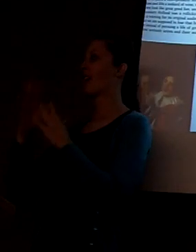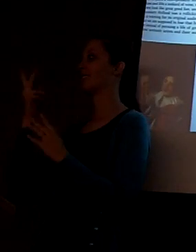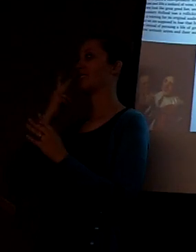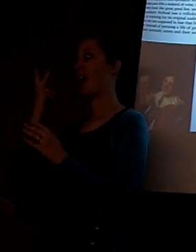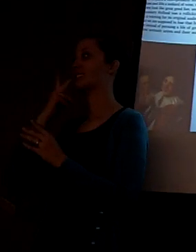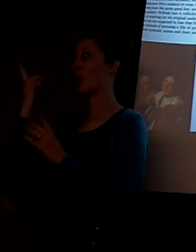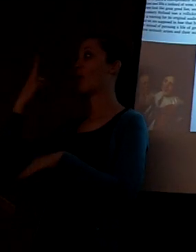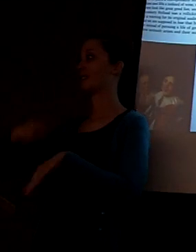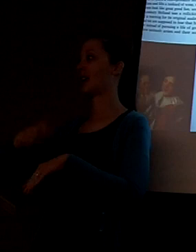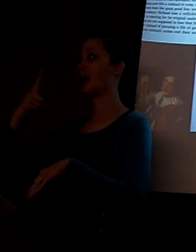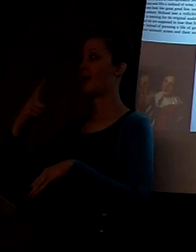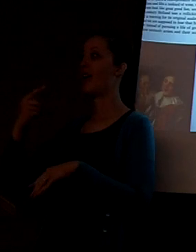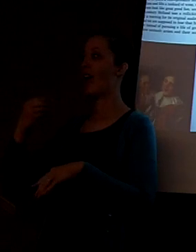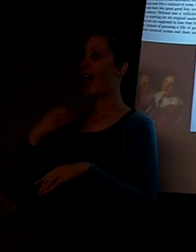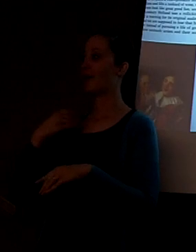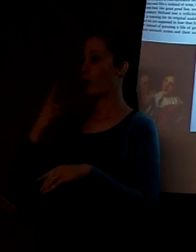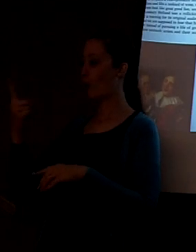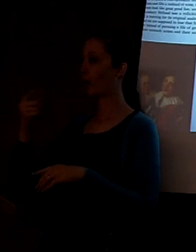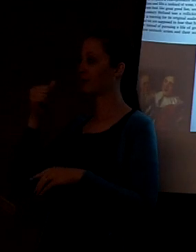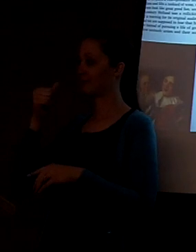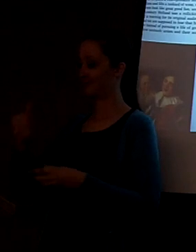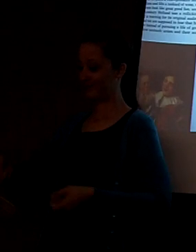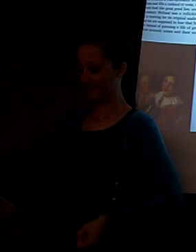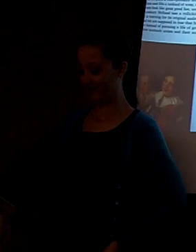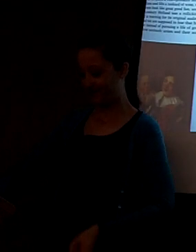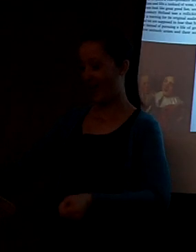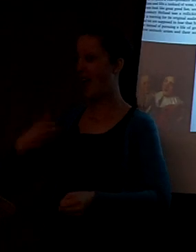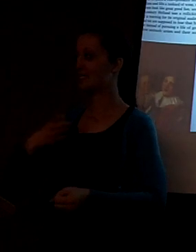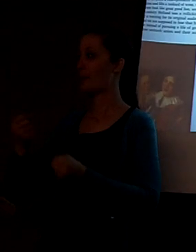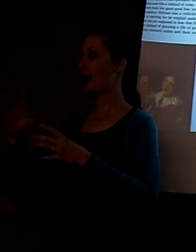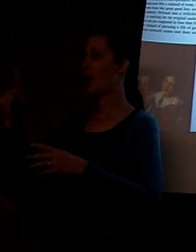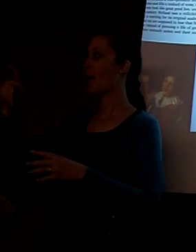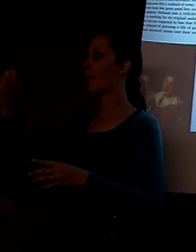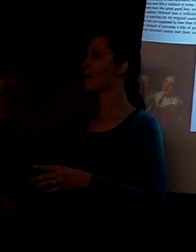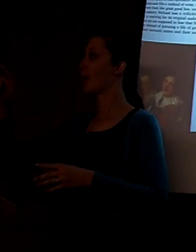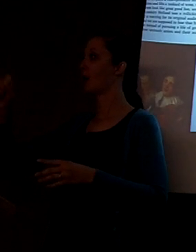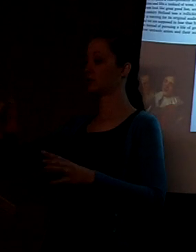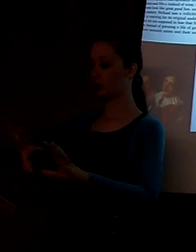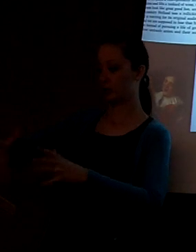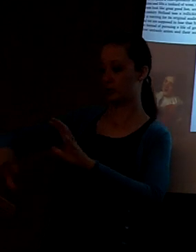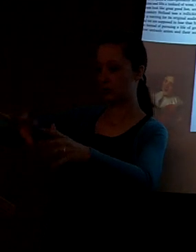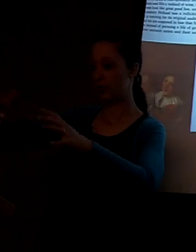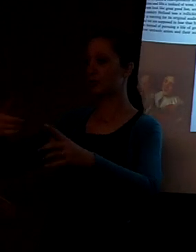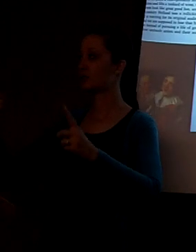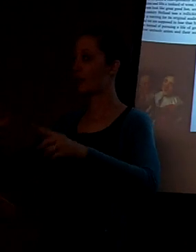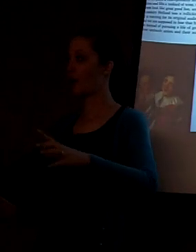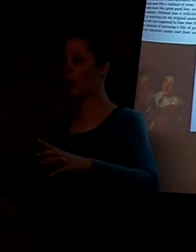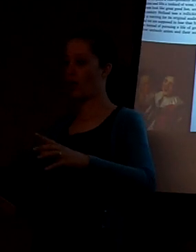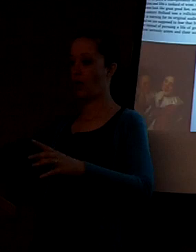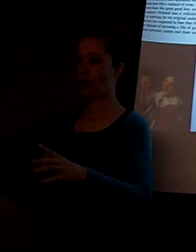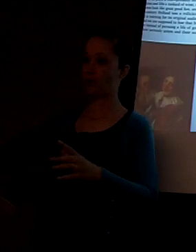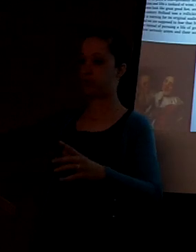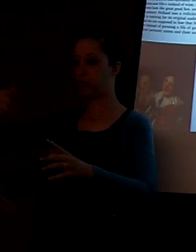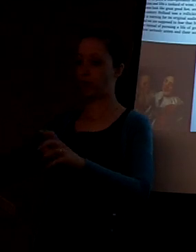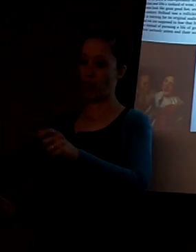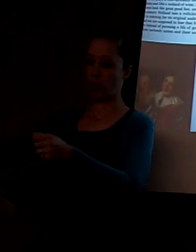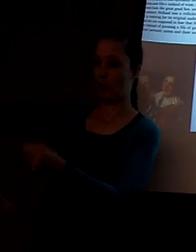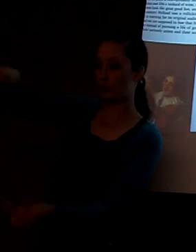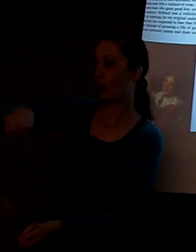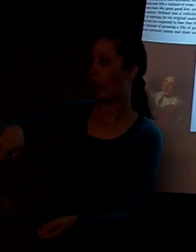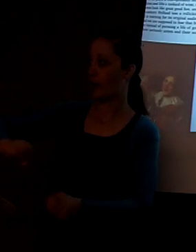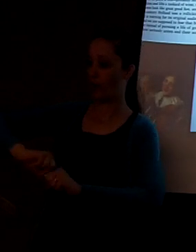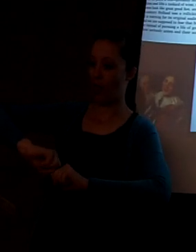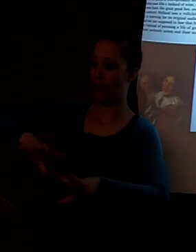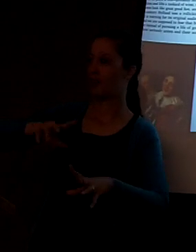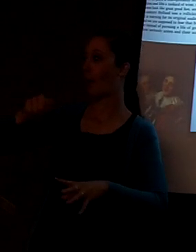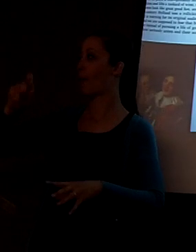had a cartload of pots. He was taking them to sell. Well, somebody had run into the cartload of pots, turned them over. They were all broken over the